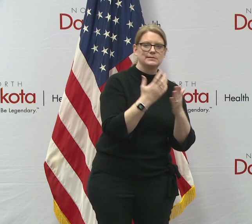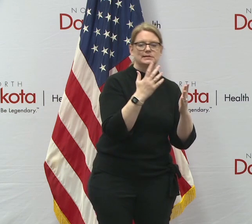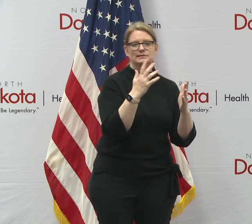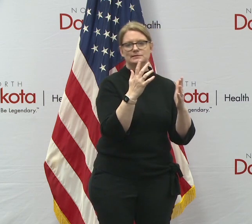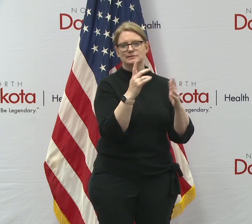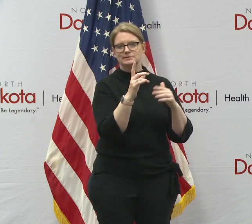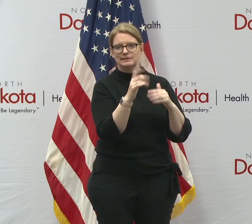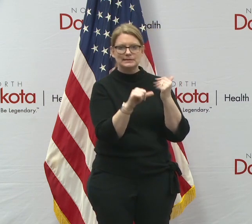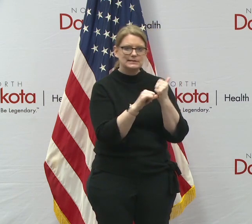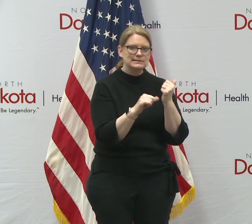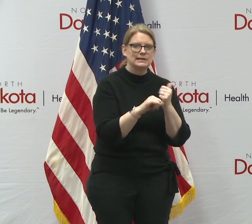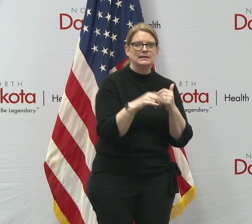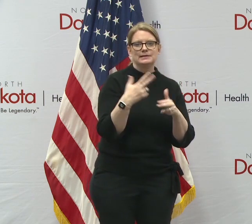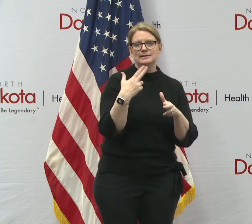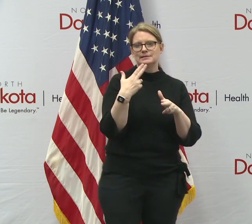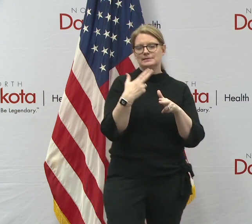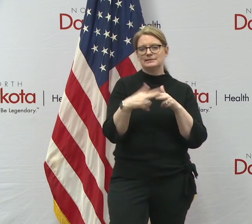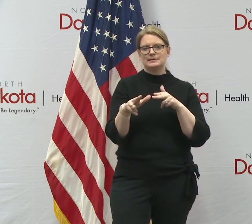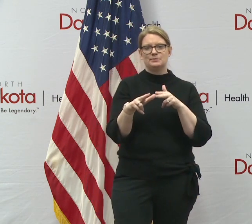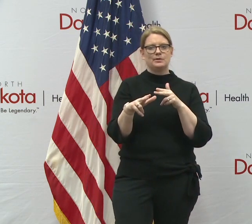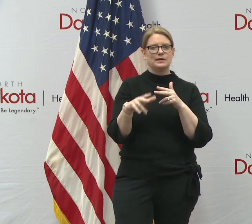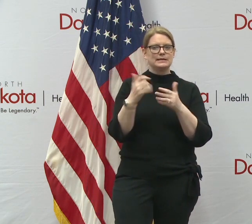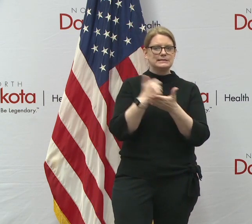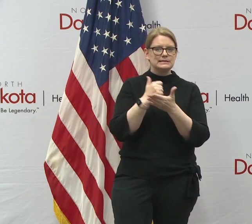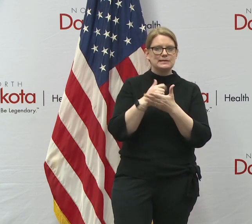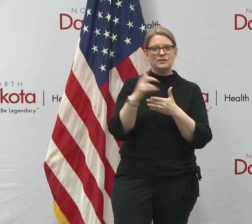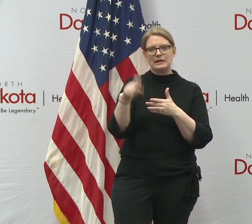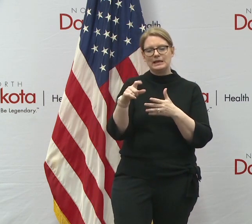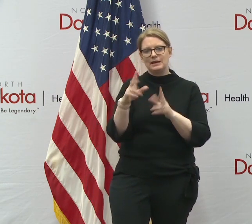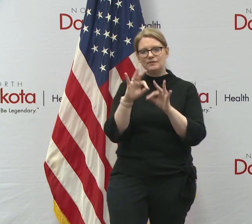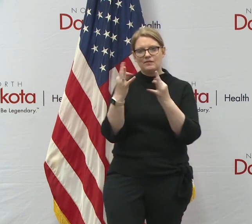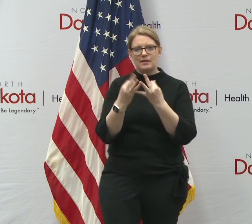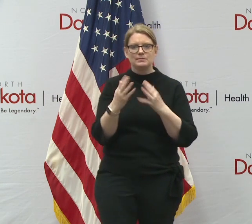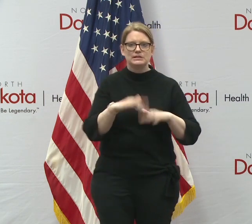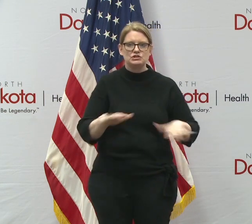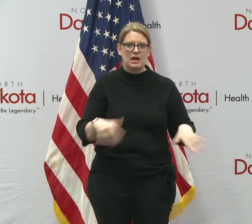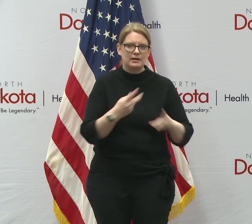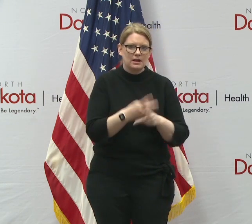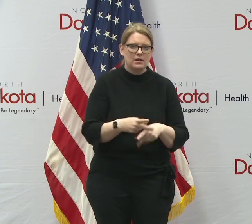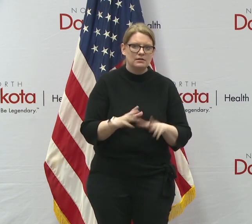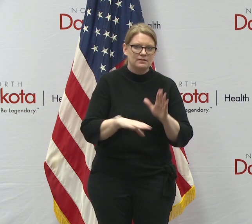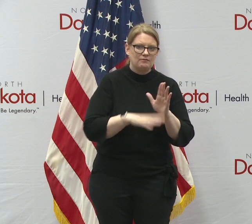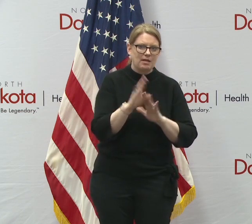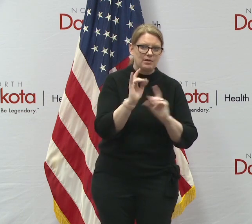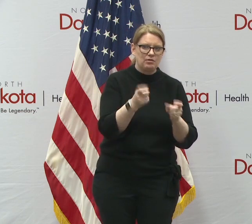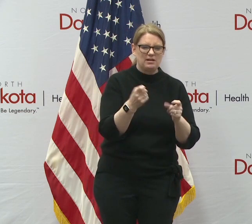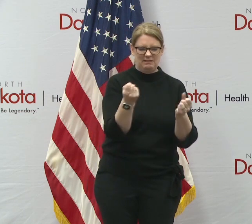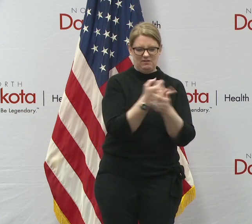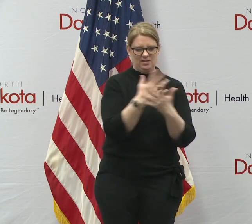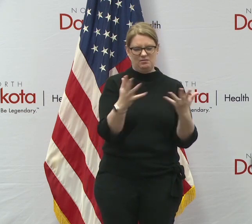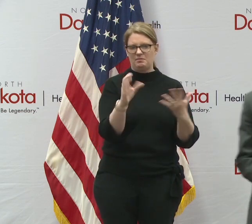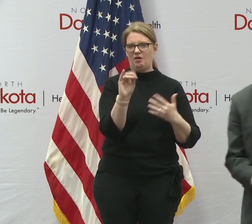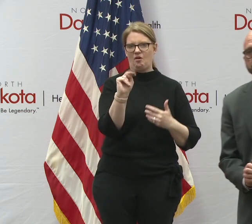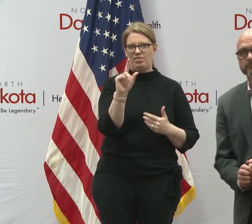for needy families, the energy program, as well as the child care development grant. So.